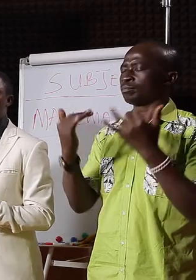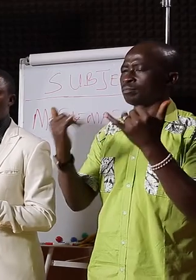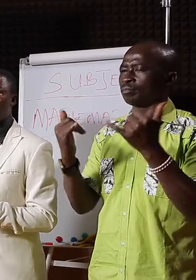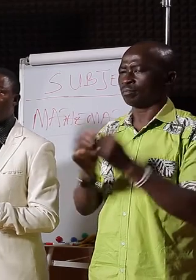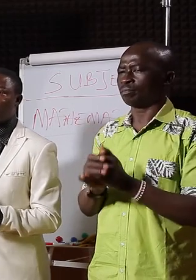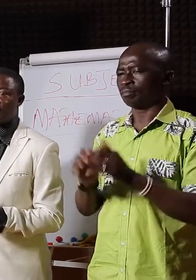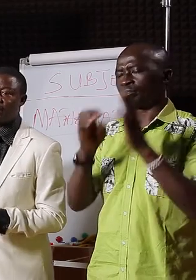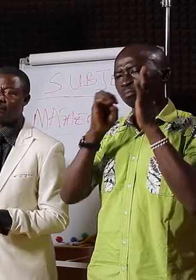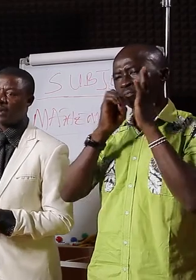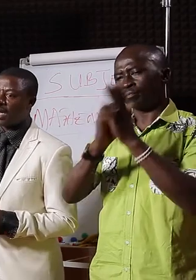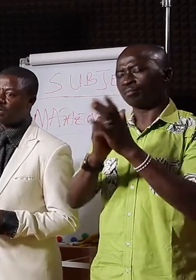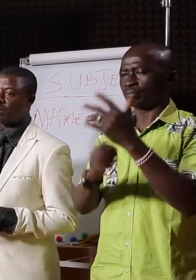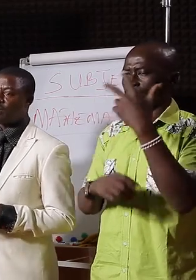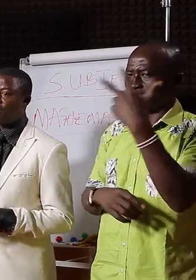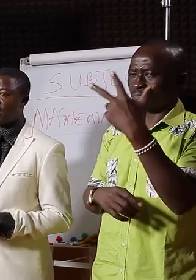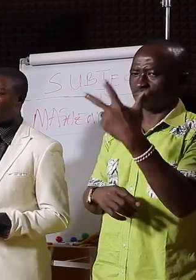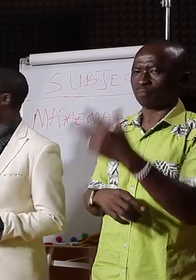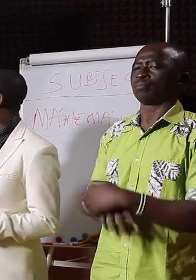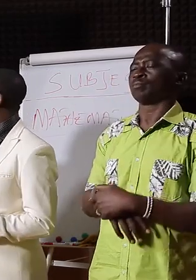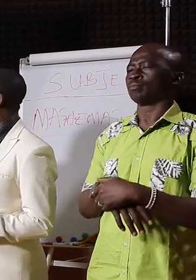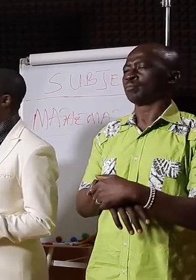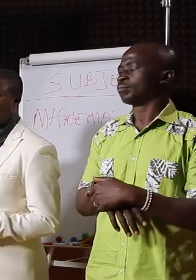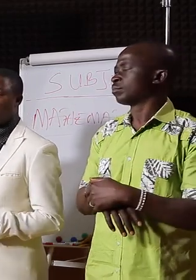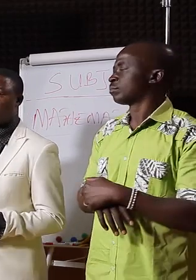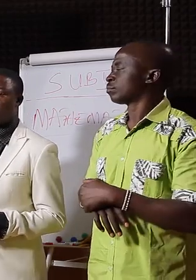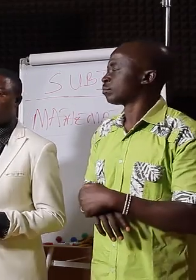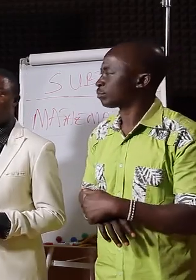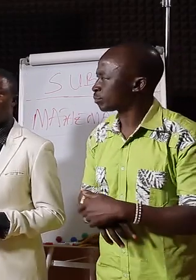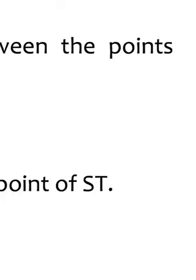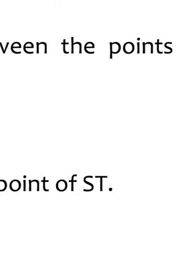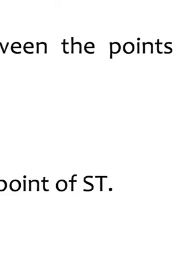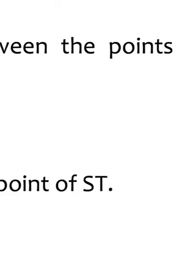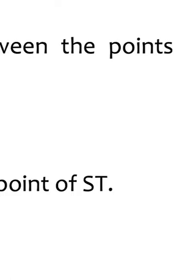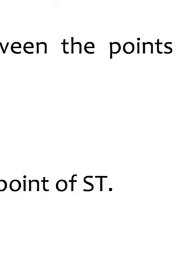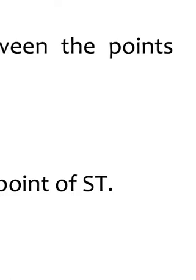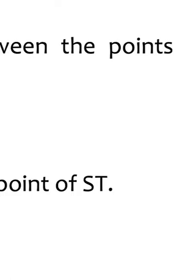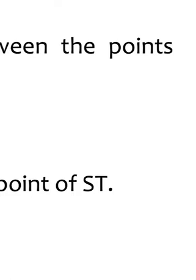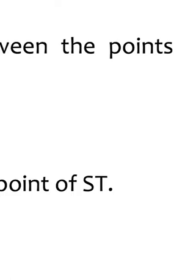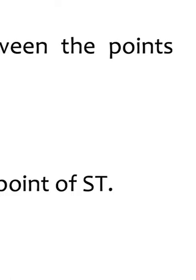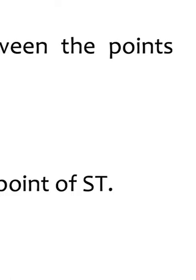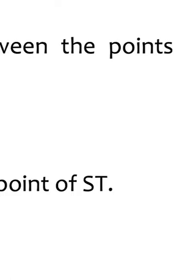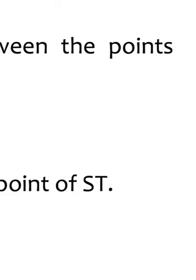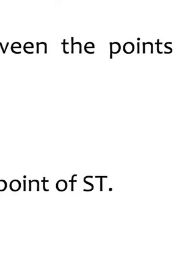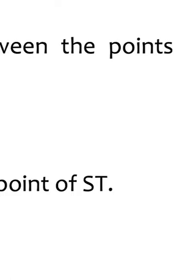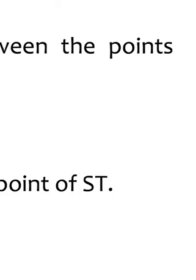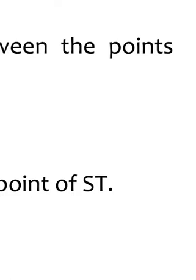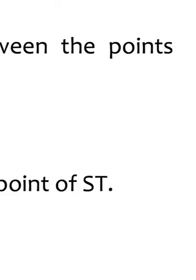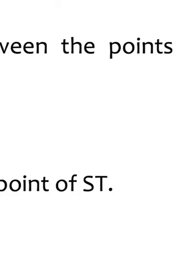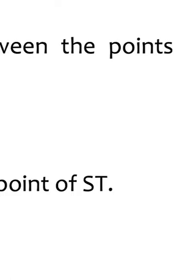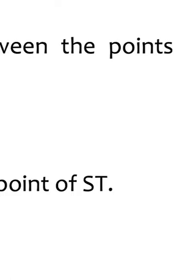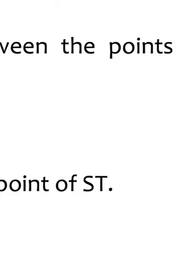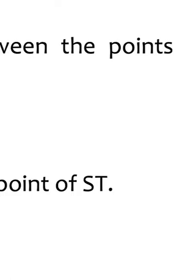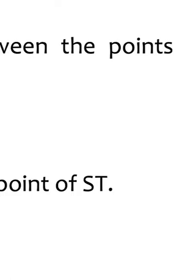Now, example 3, as we move further, we have if 3 is